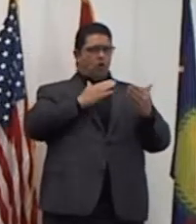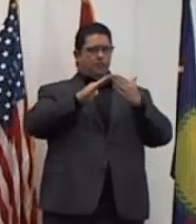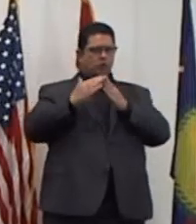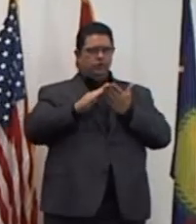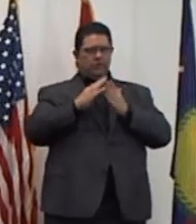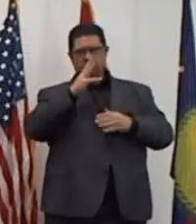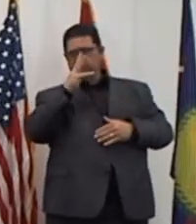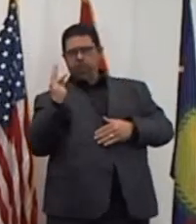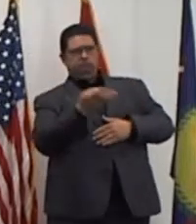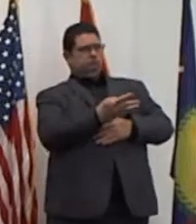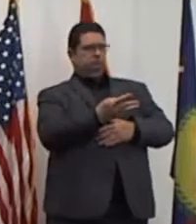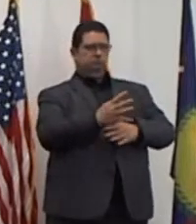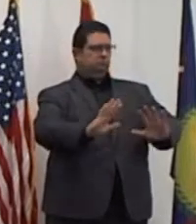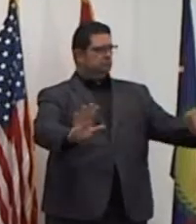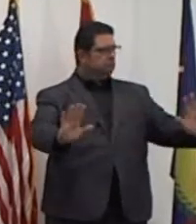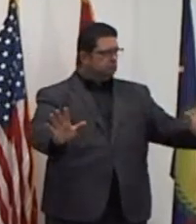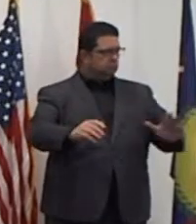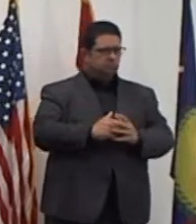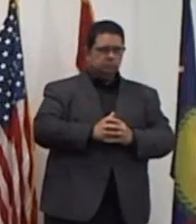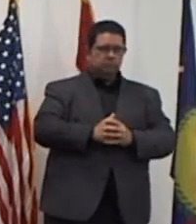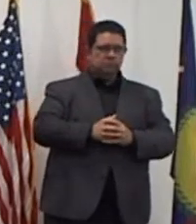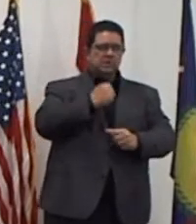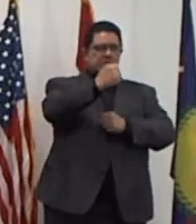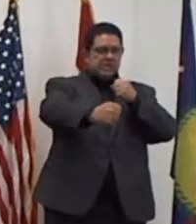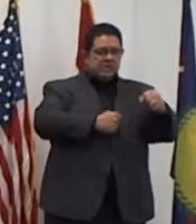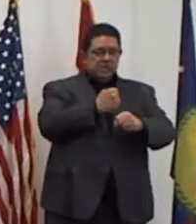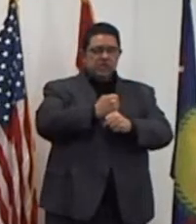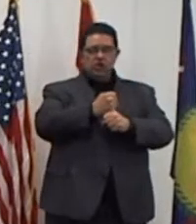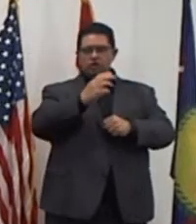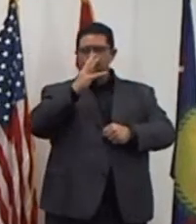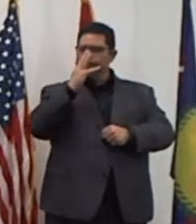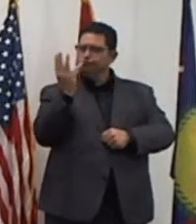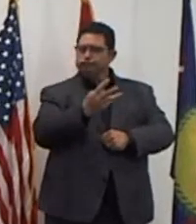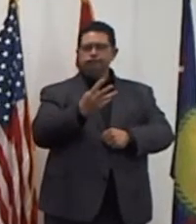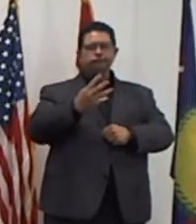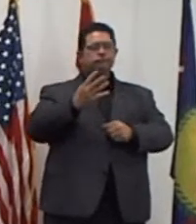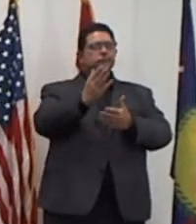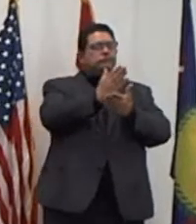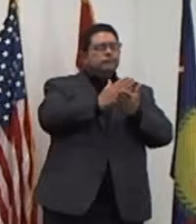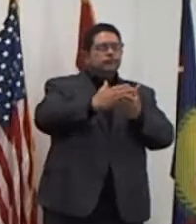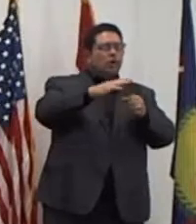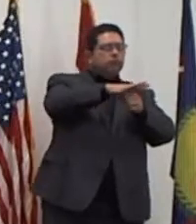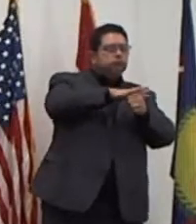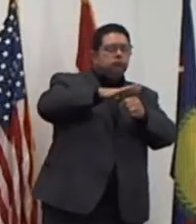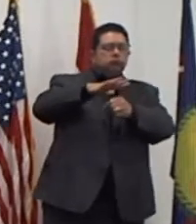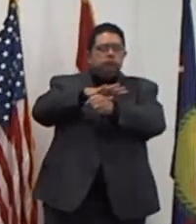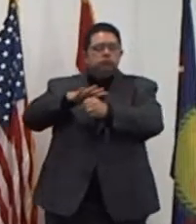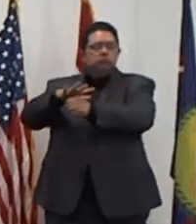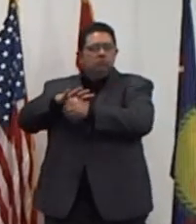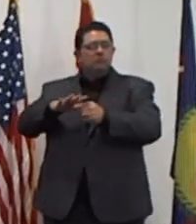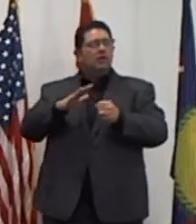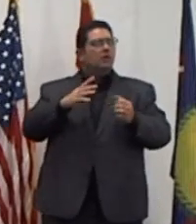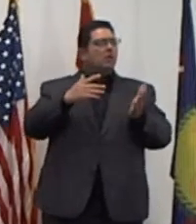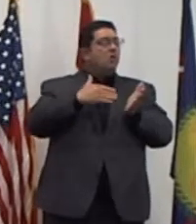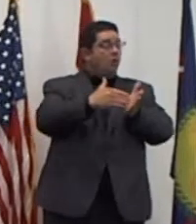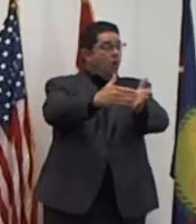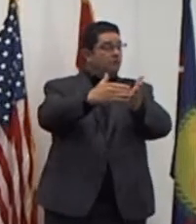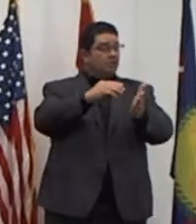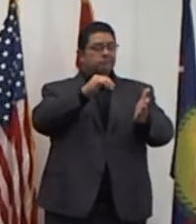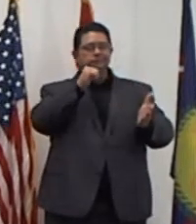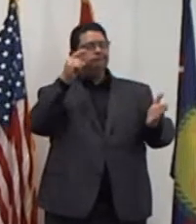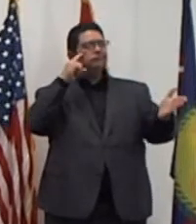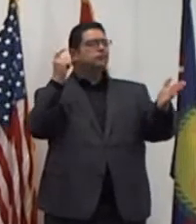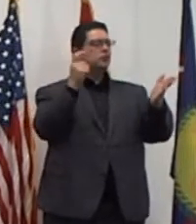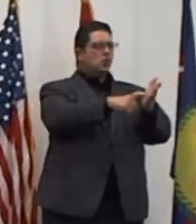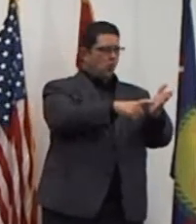others. Years of disinvestment in some parts of our region often goes unnoticed by those who are neighbors